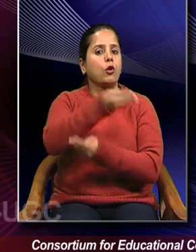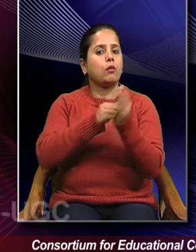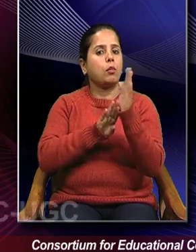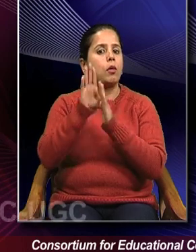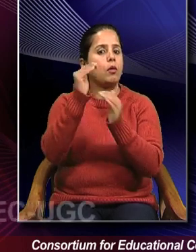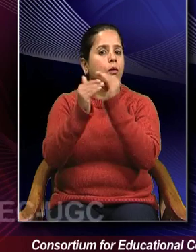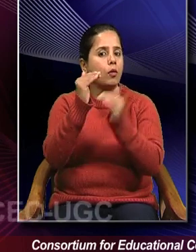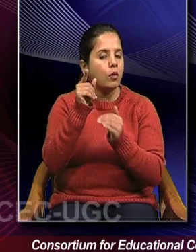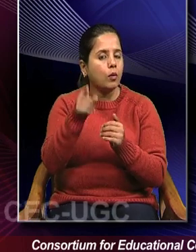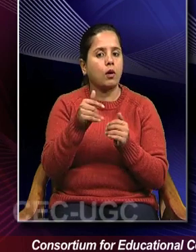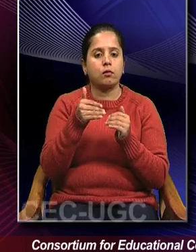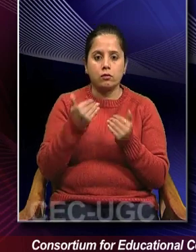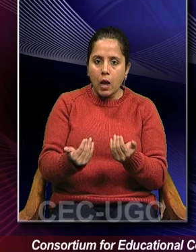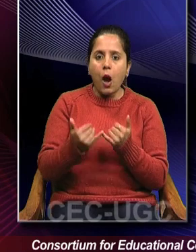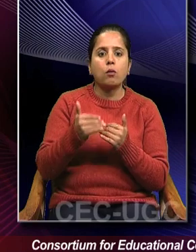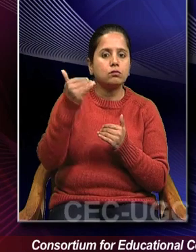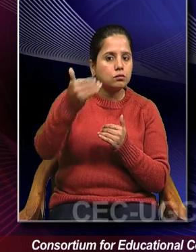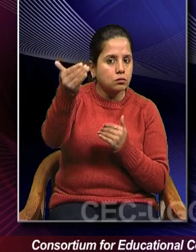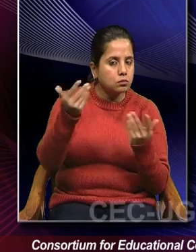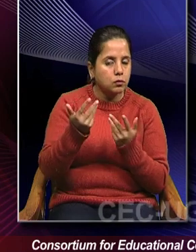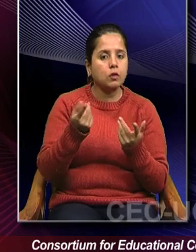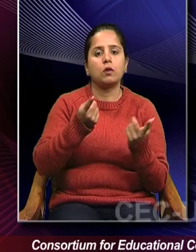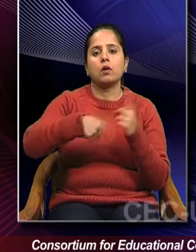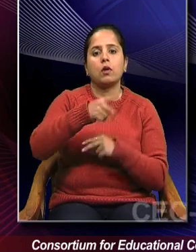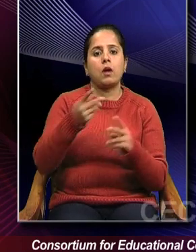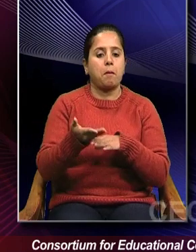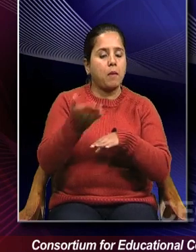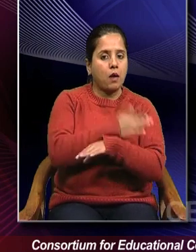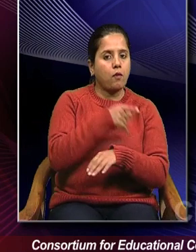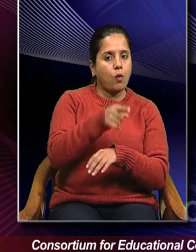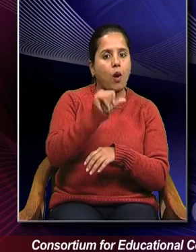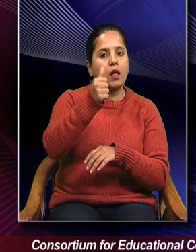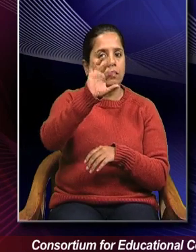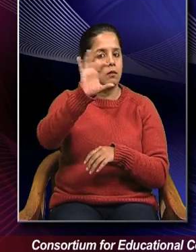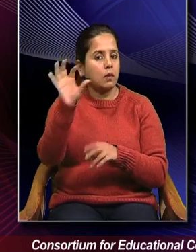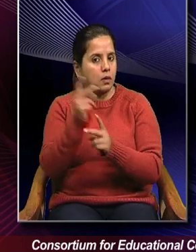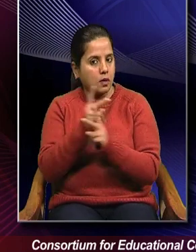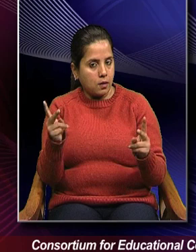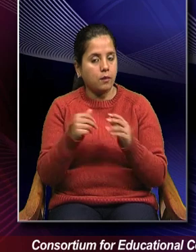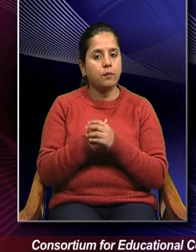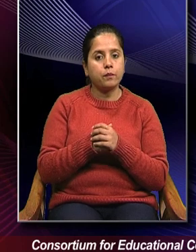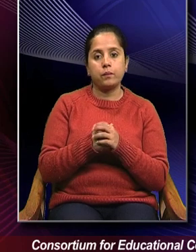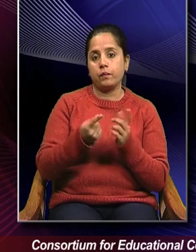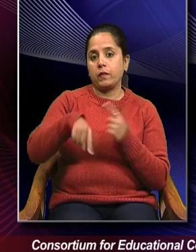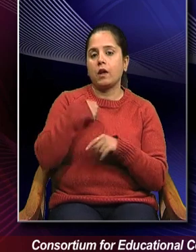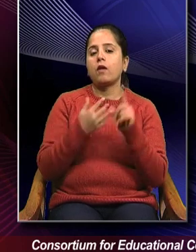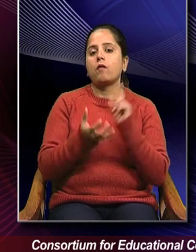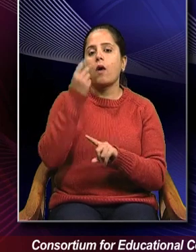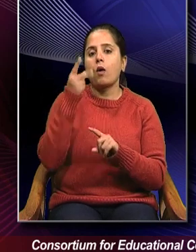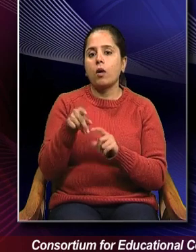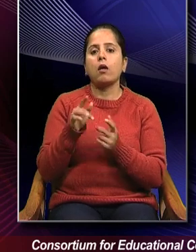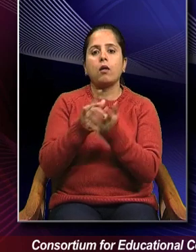to push Europe forward and ahead of other continents as well. And we find the